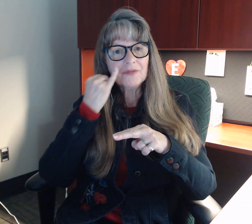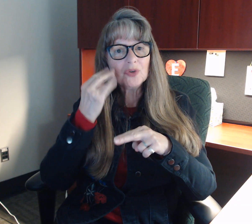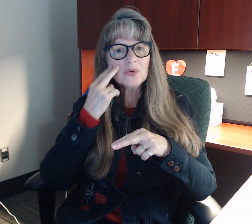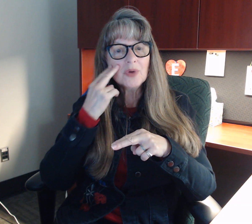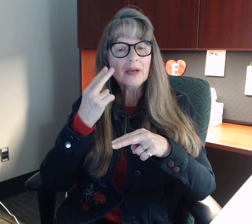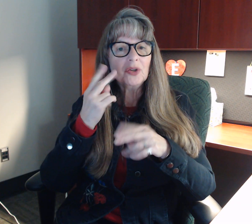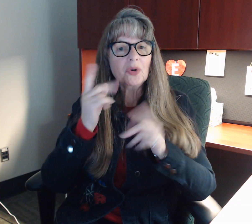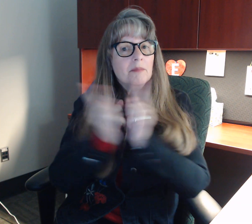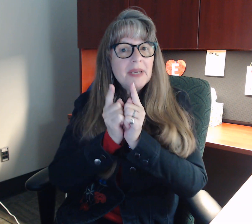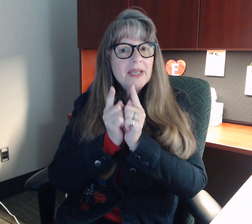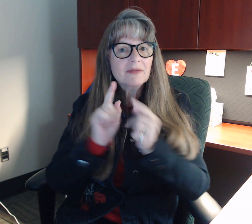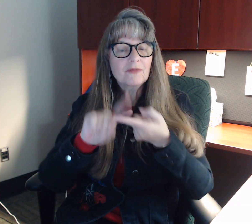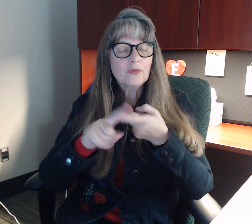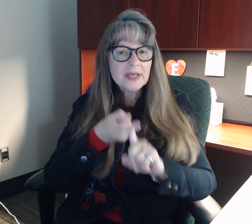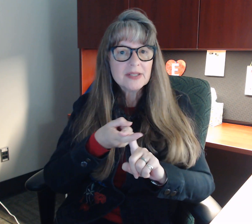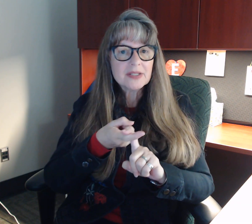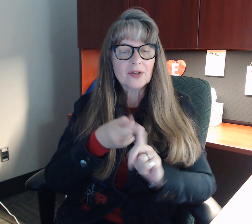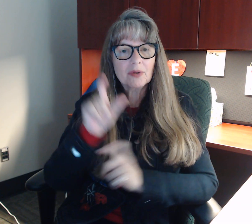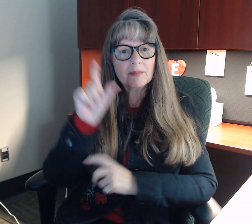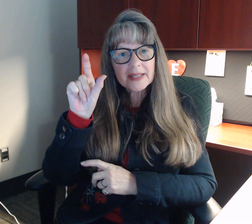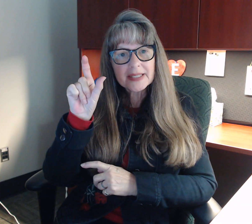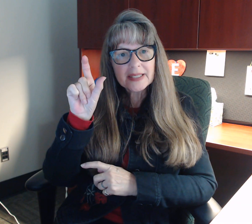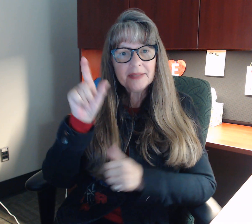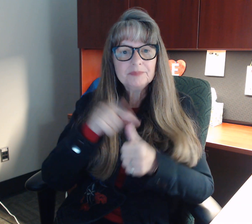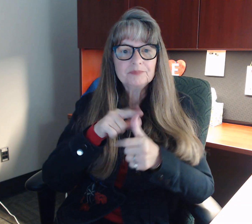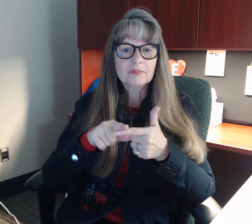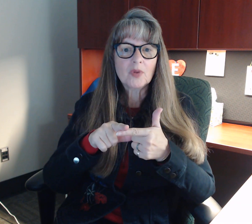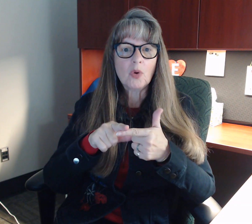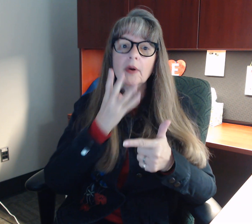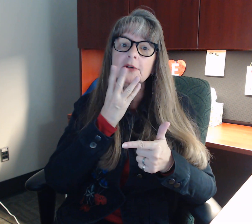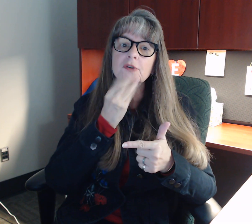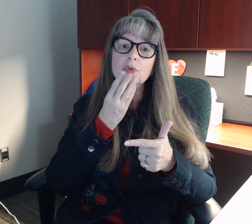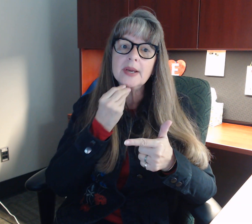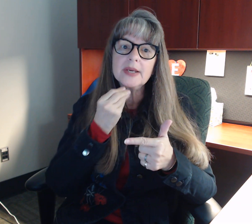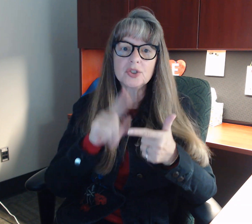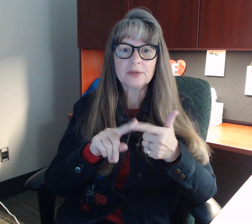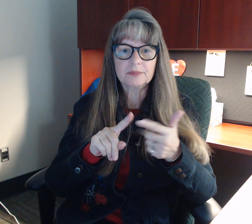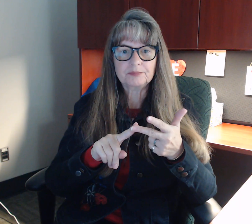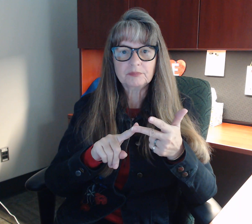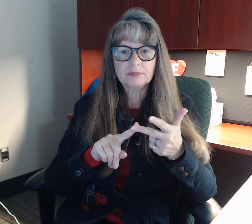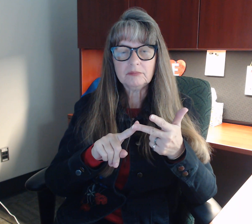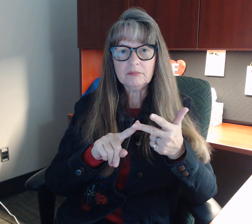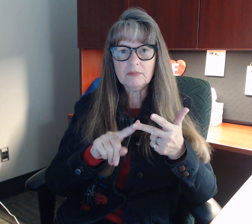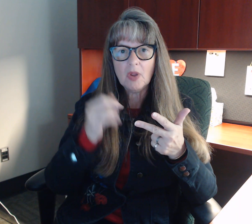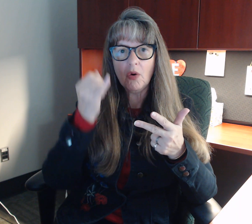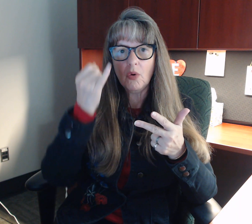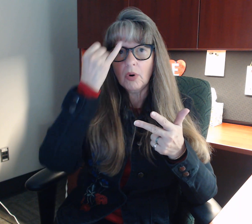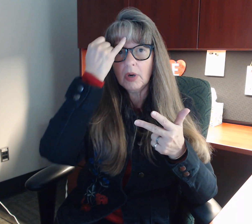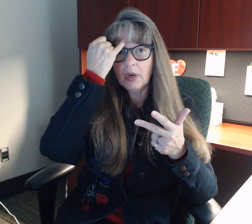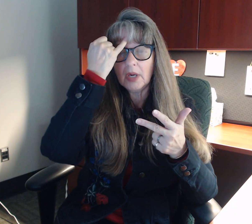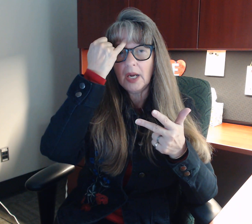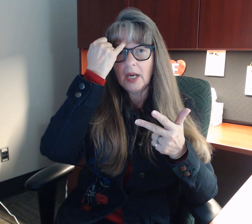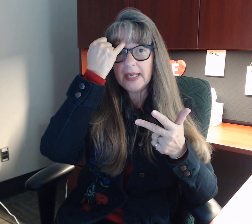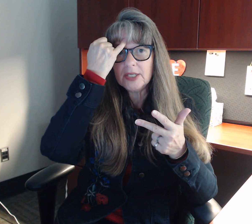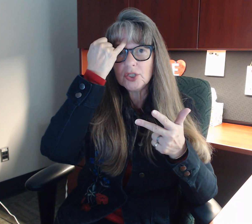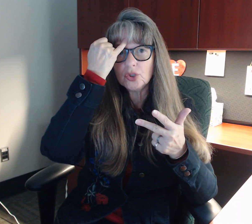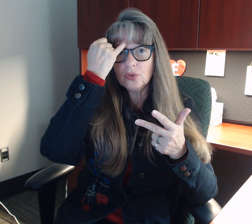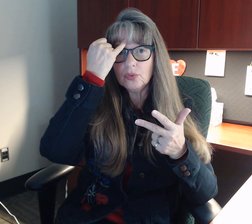you meet friends that are Muslim or Jewish or Hindu, this